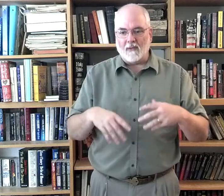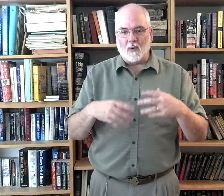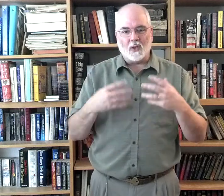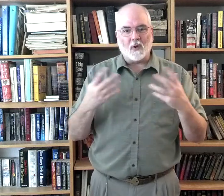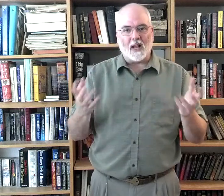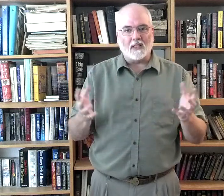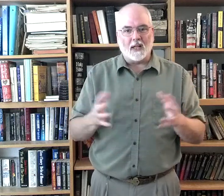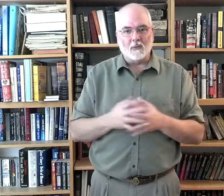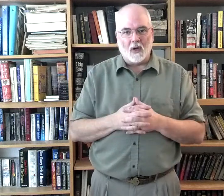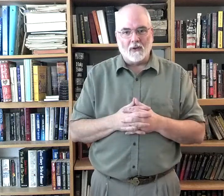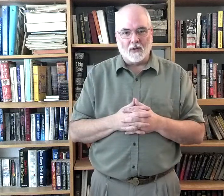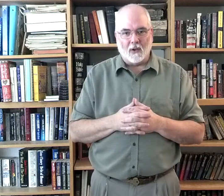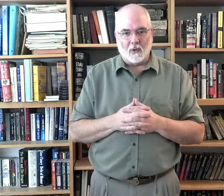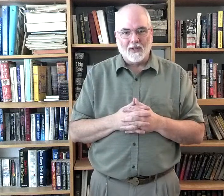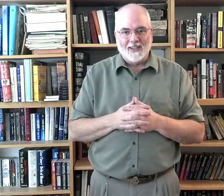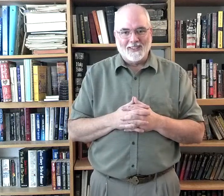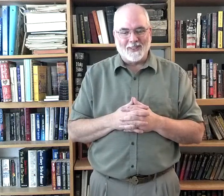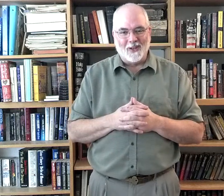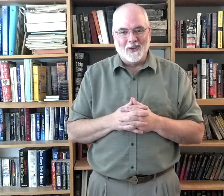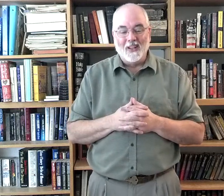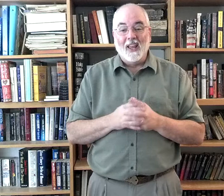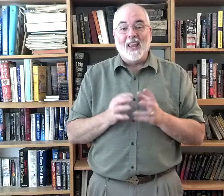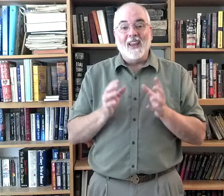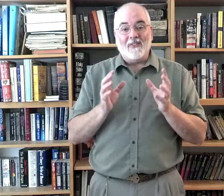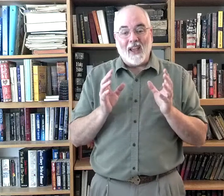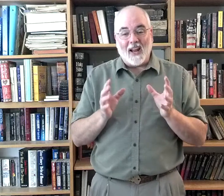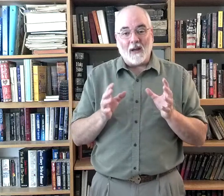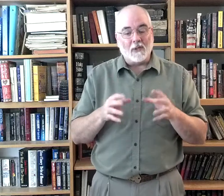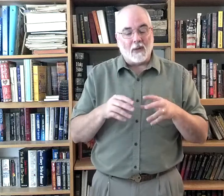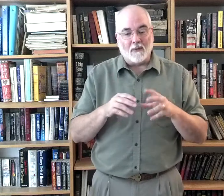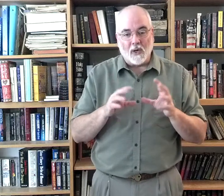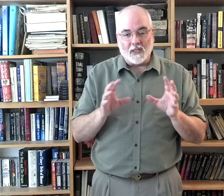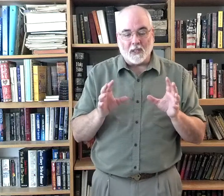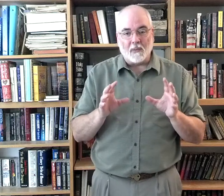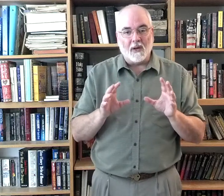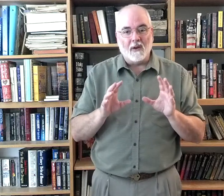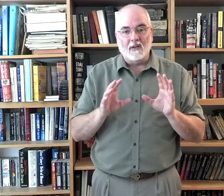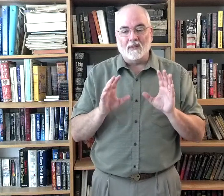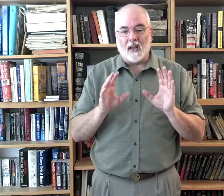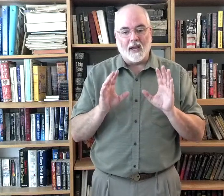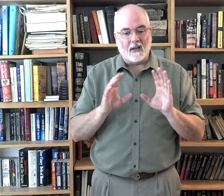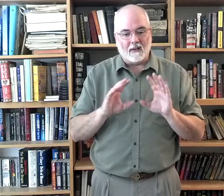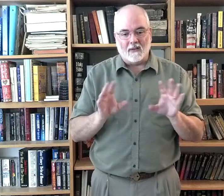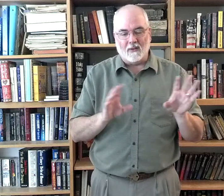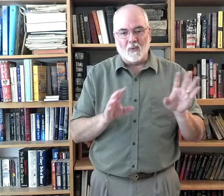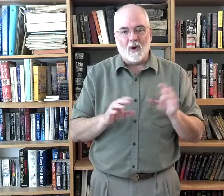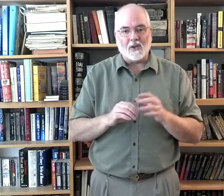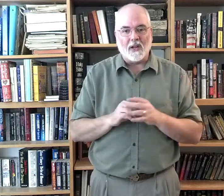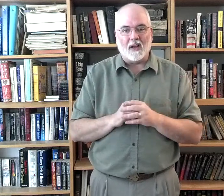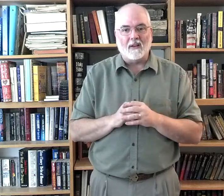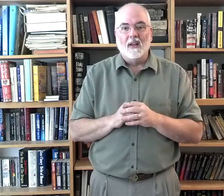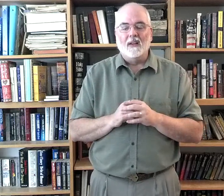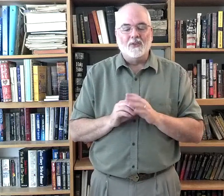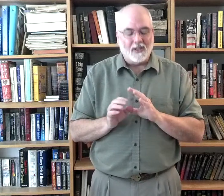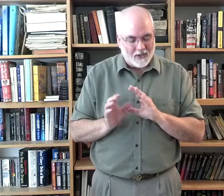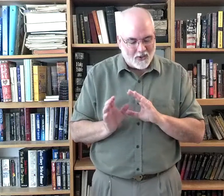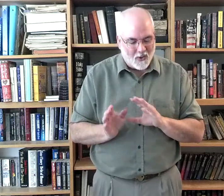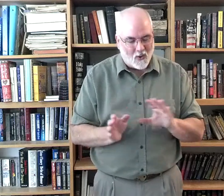voice cracks like I'm 12 years old. So if that happens, my voice disappears, I get washed out, just ignore that